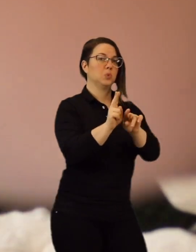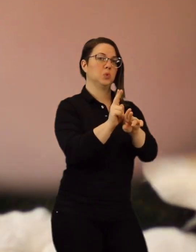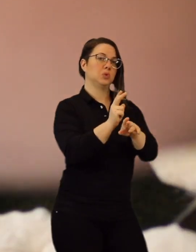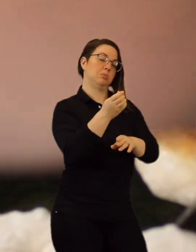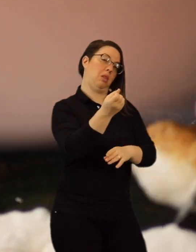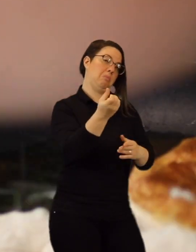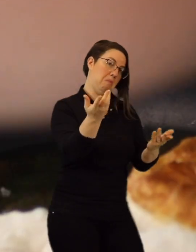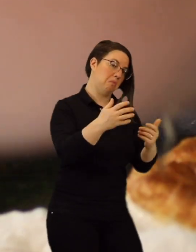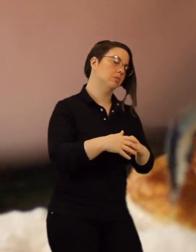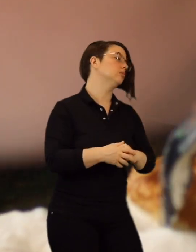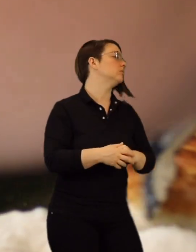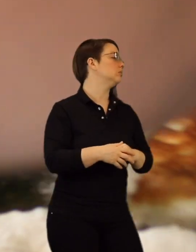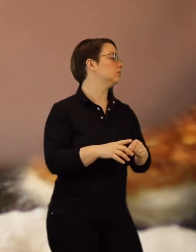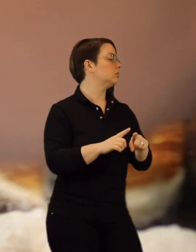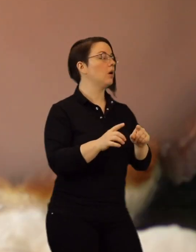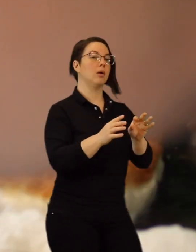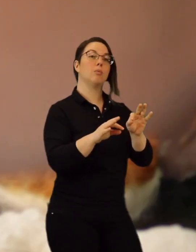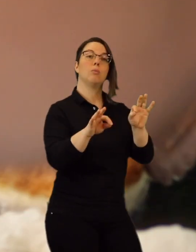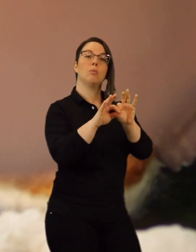kneading of the dough.